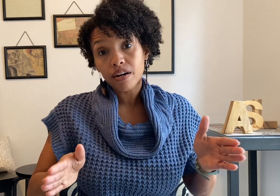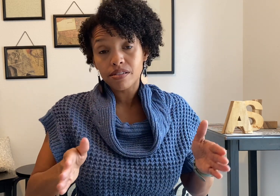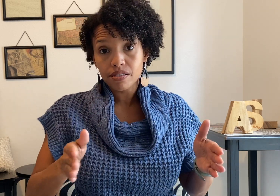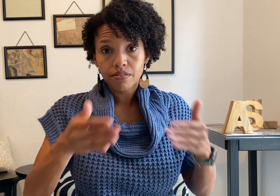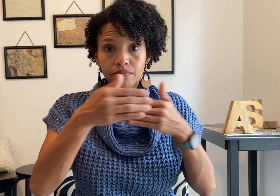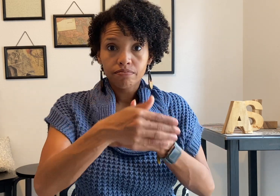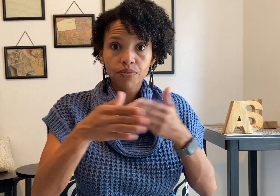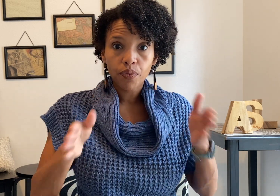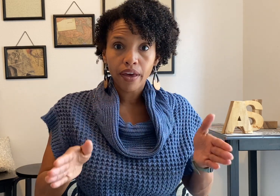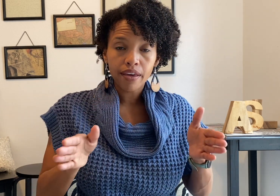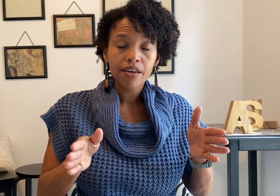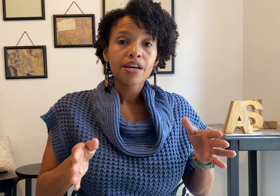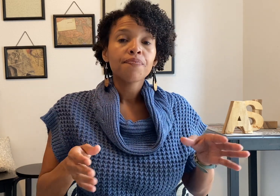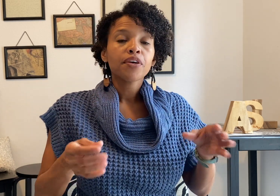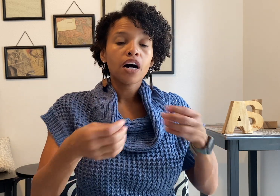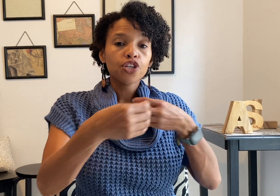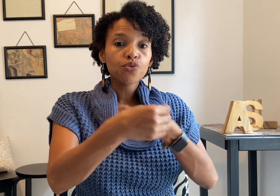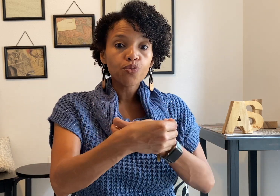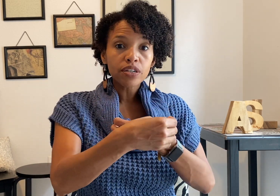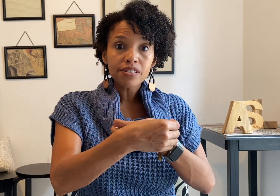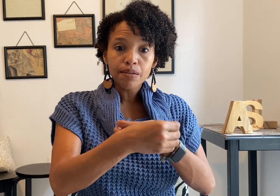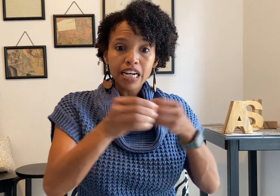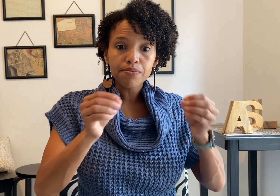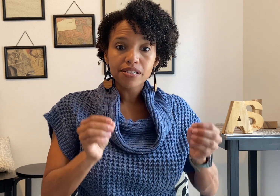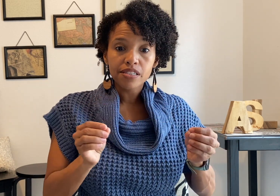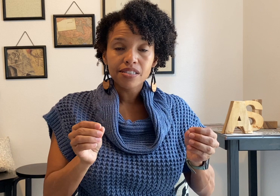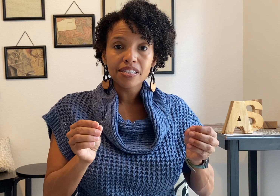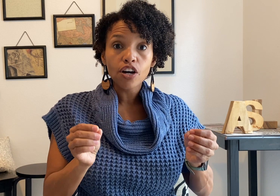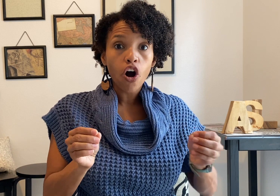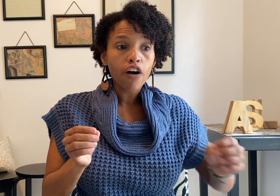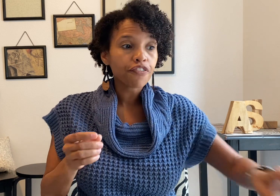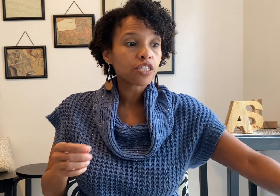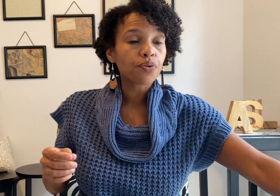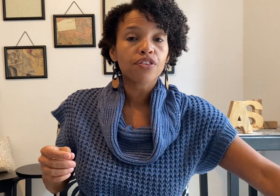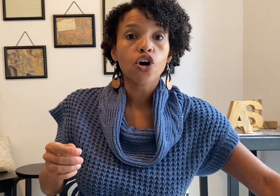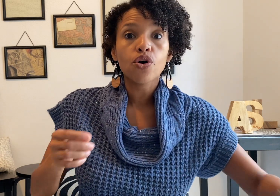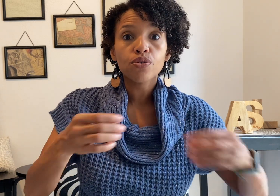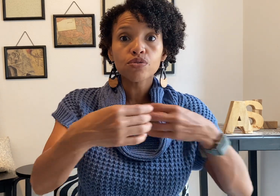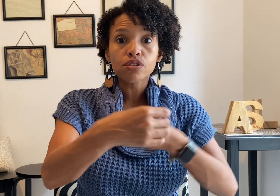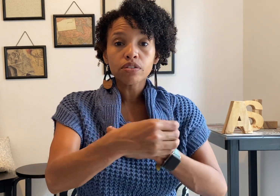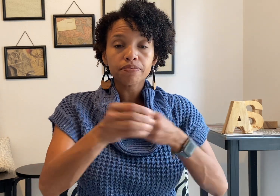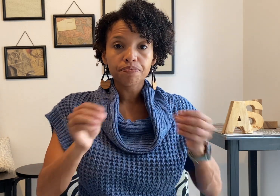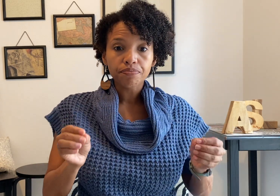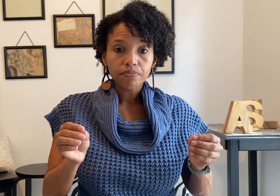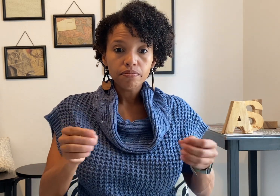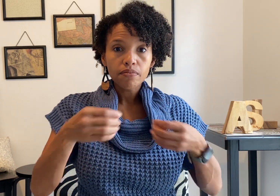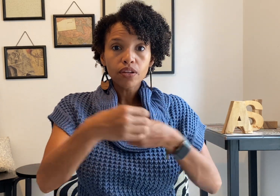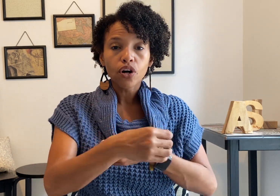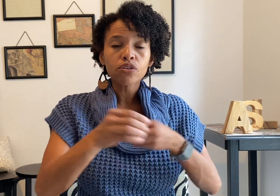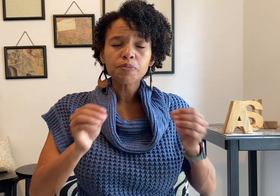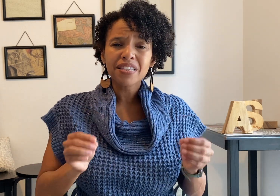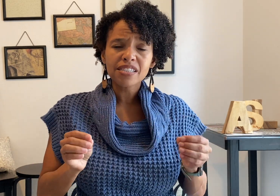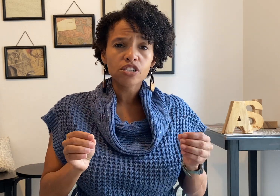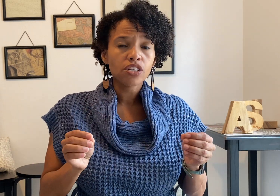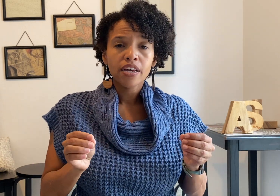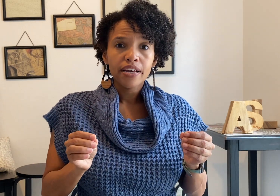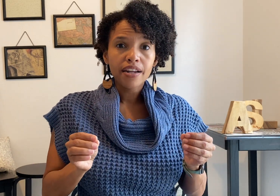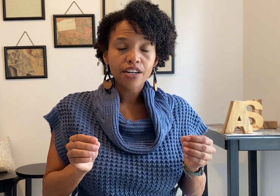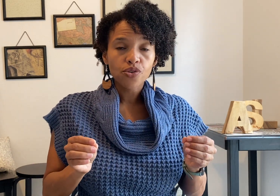box, okay? You will sometimes see office with O's, but this is not so